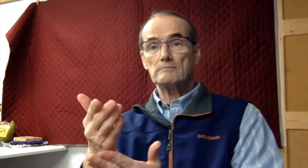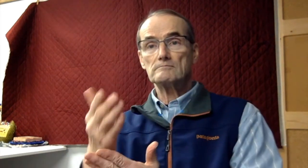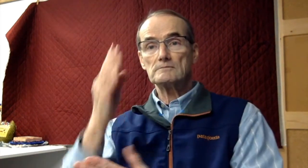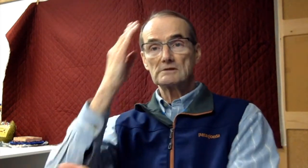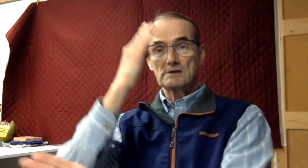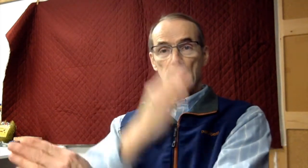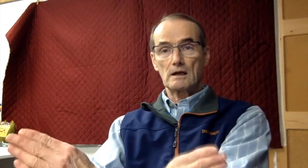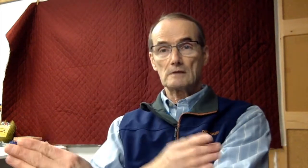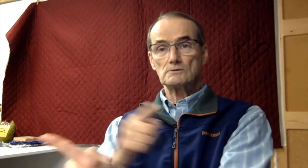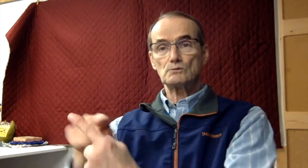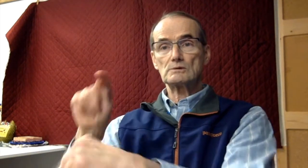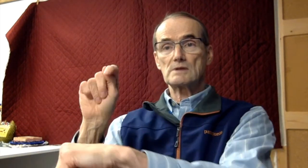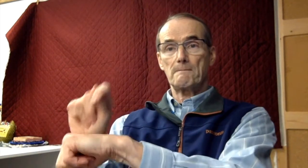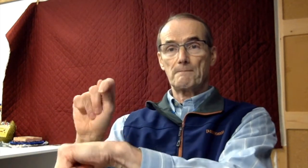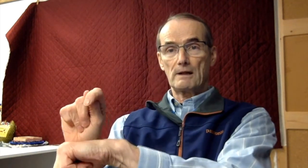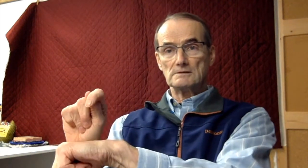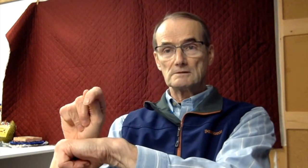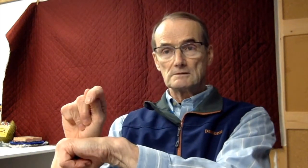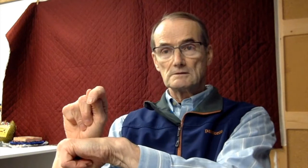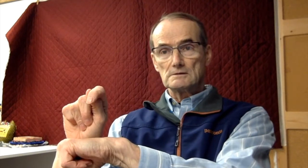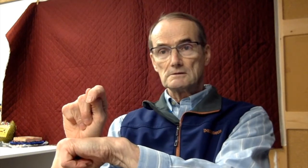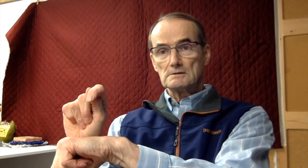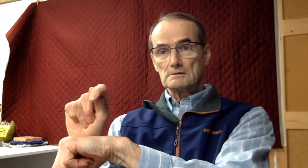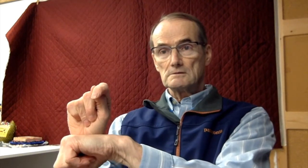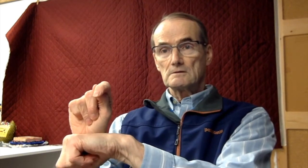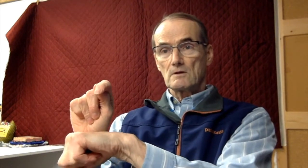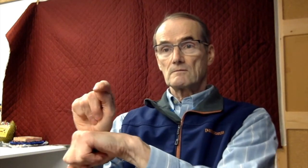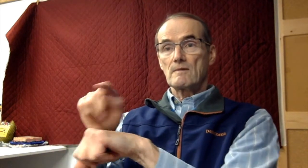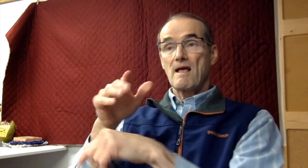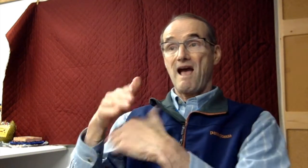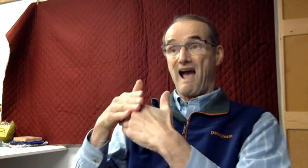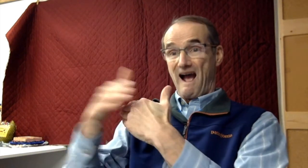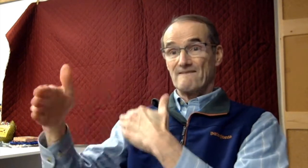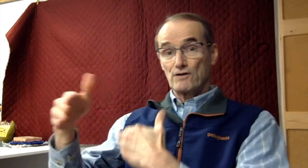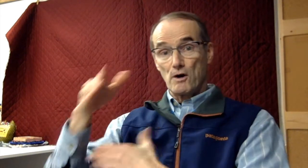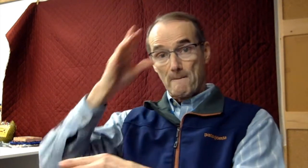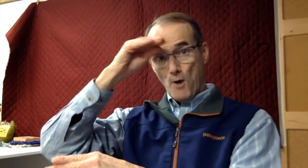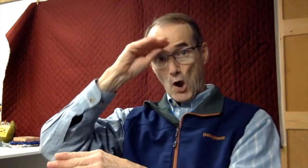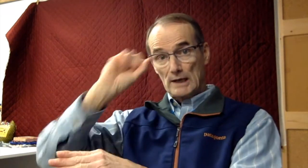and presented him at the temple of the Lord in Shiloh.